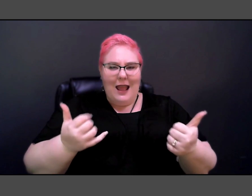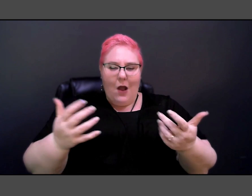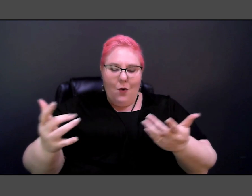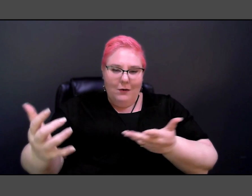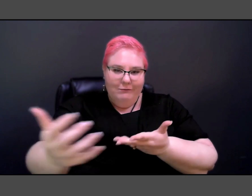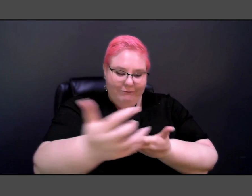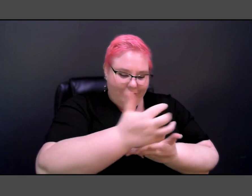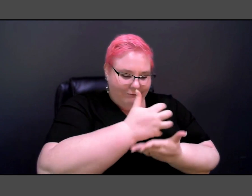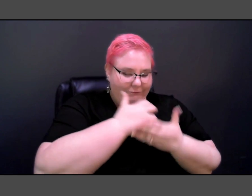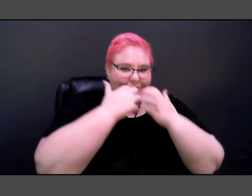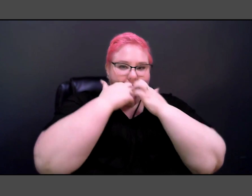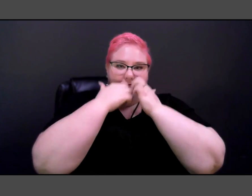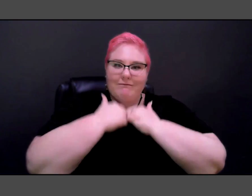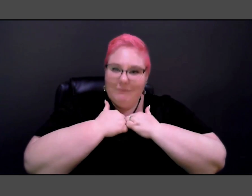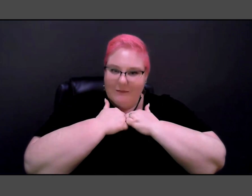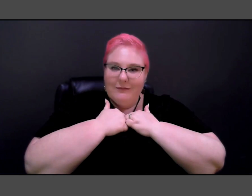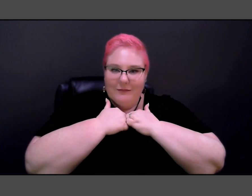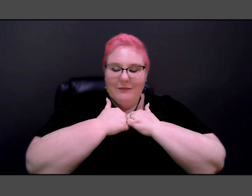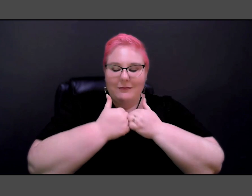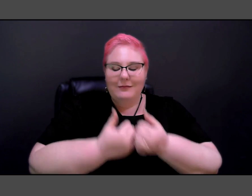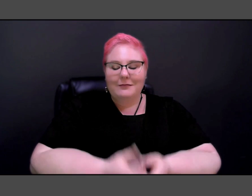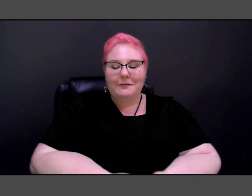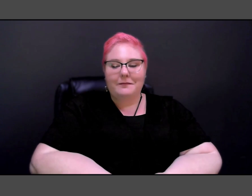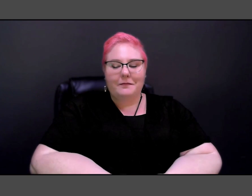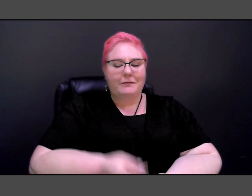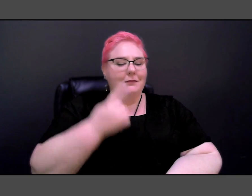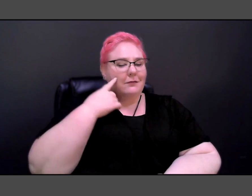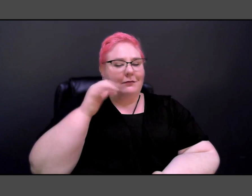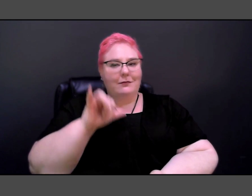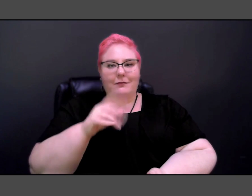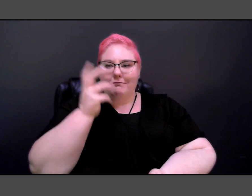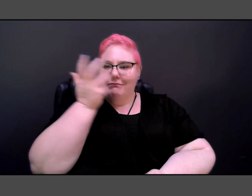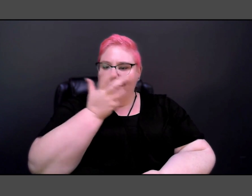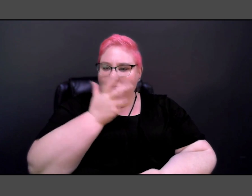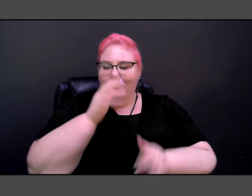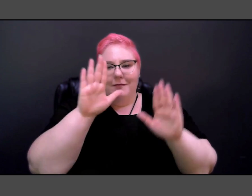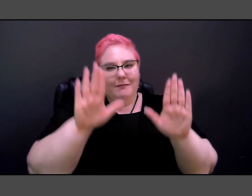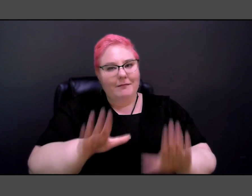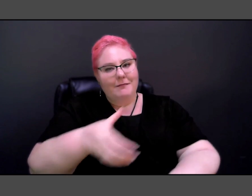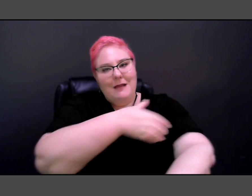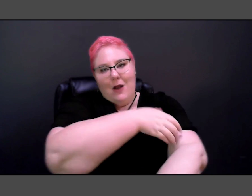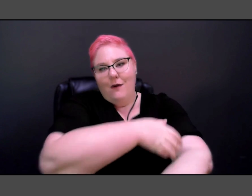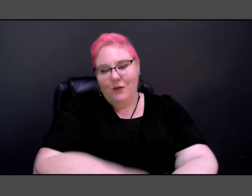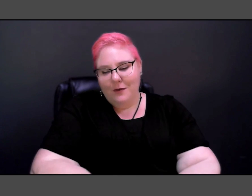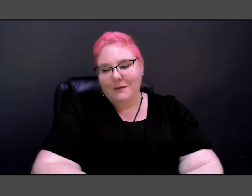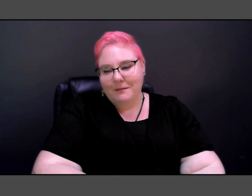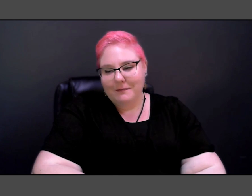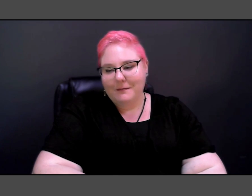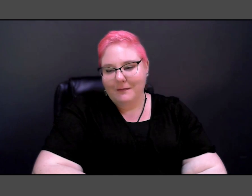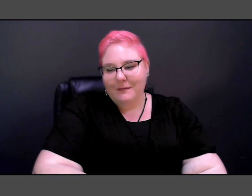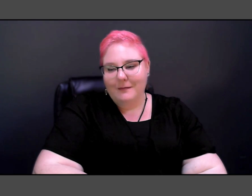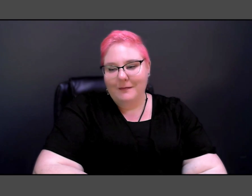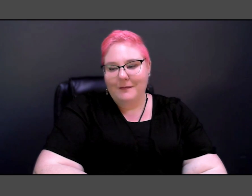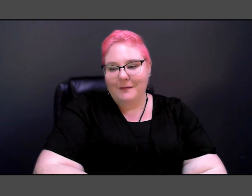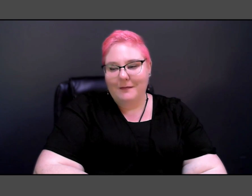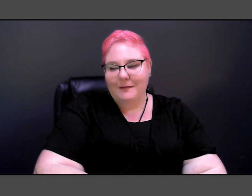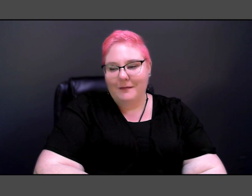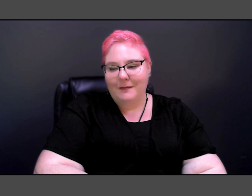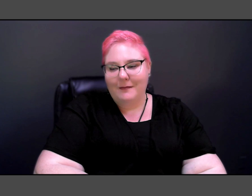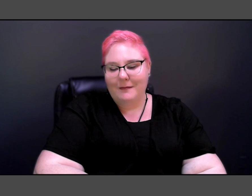And I think that is tremendously, tremendously powerful. And really couldn't be more